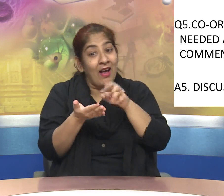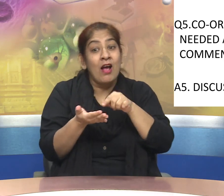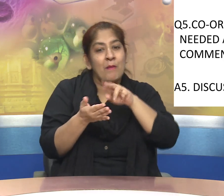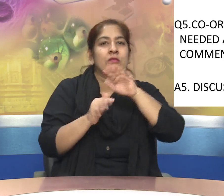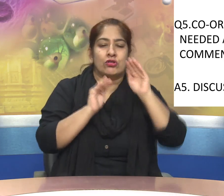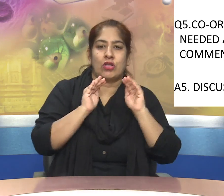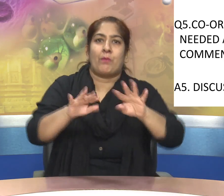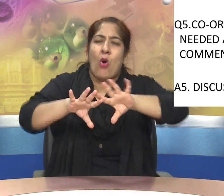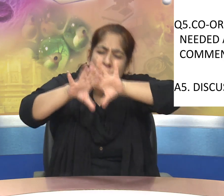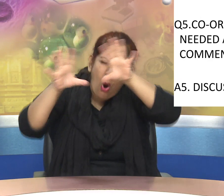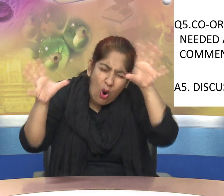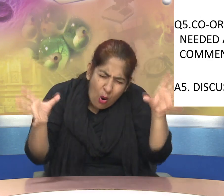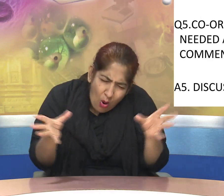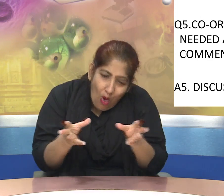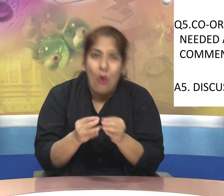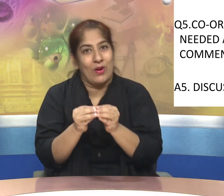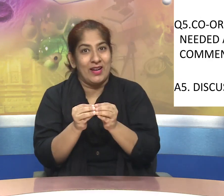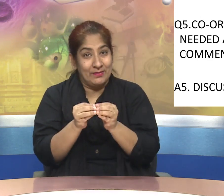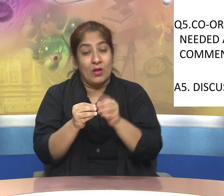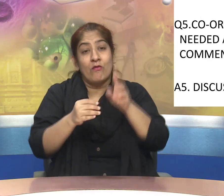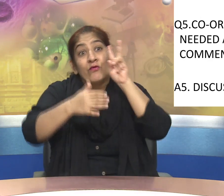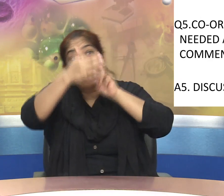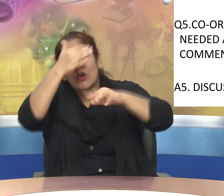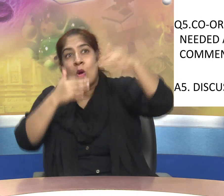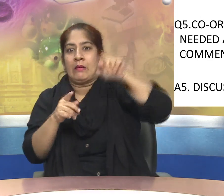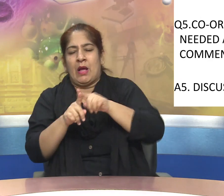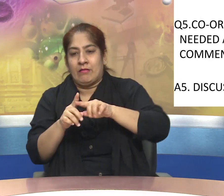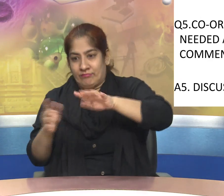So to avoid and to minimize the mistakes in together, in totality,